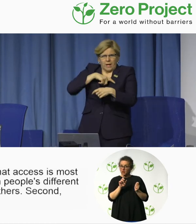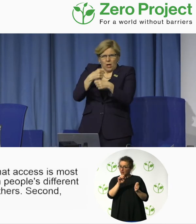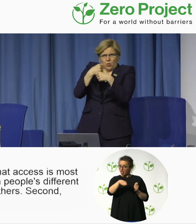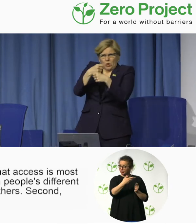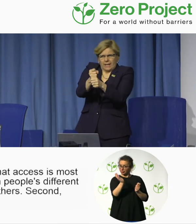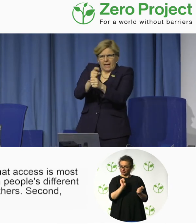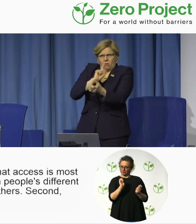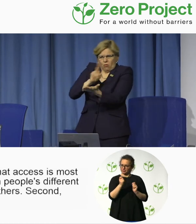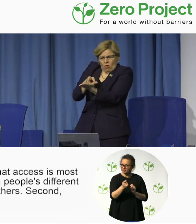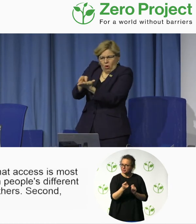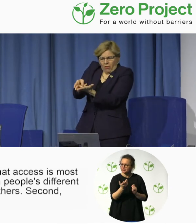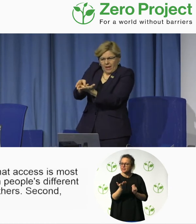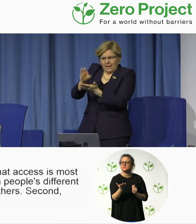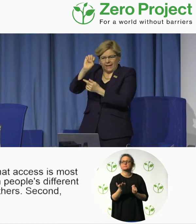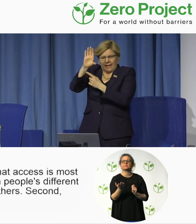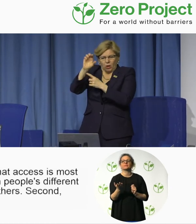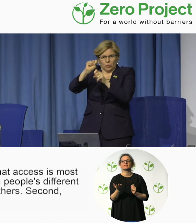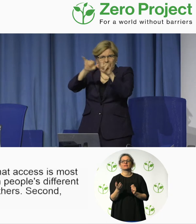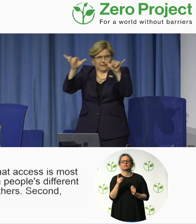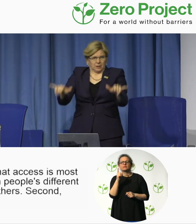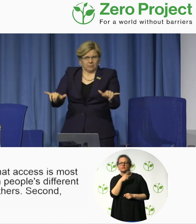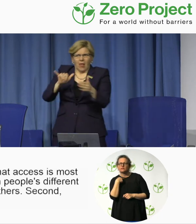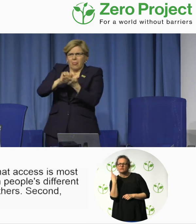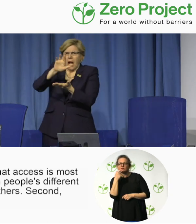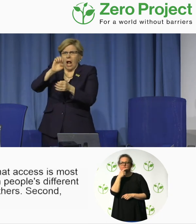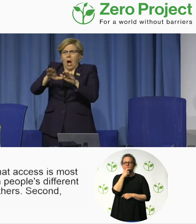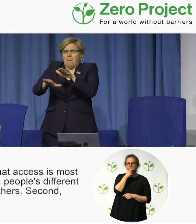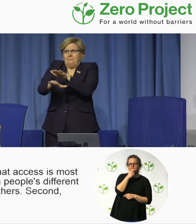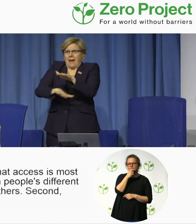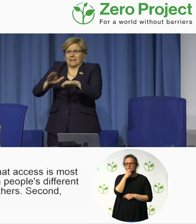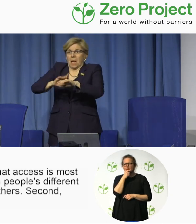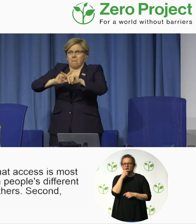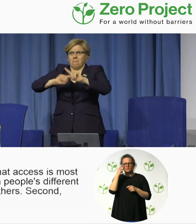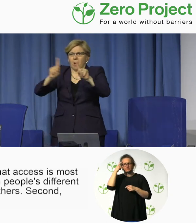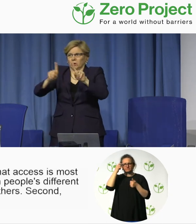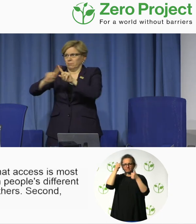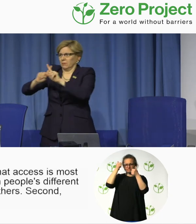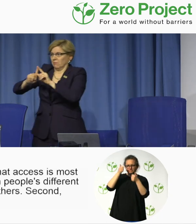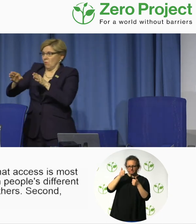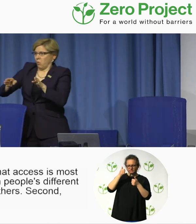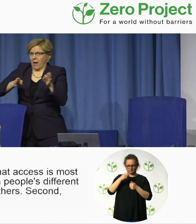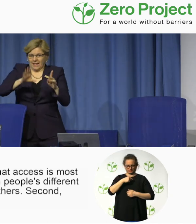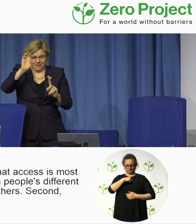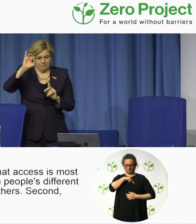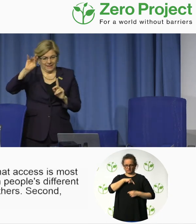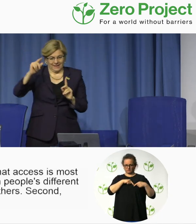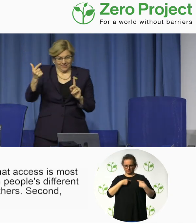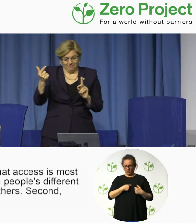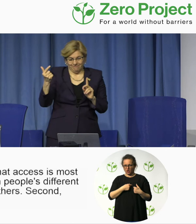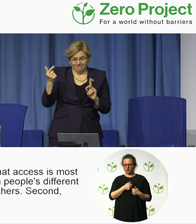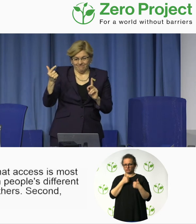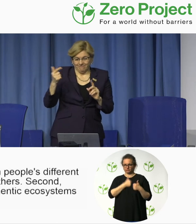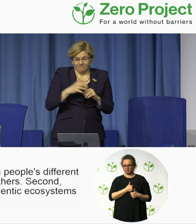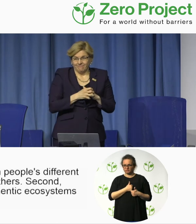will happen when we create authentic ecosystems that are based on those different